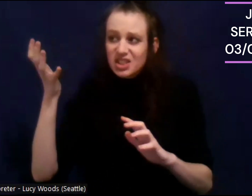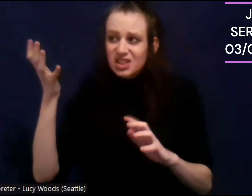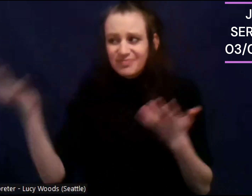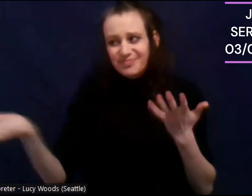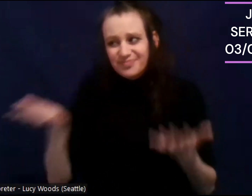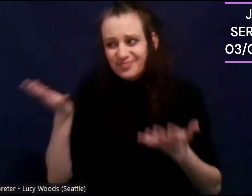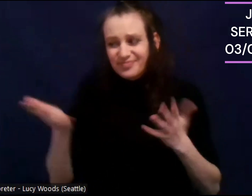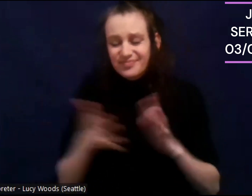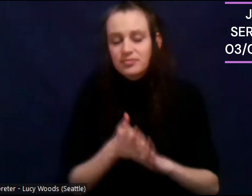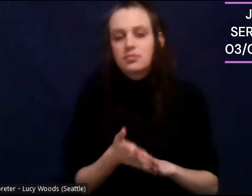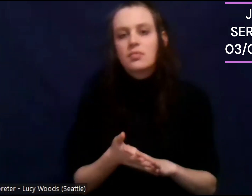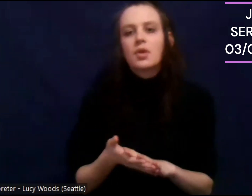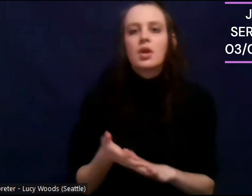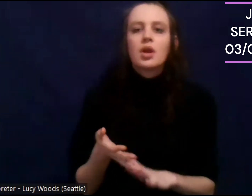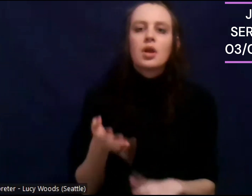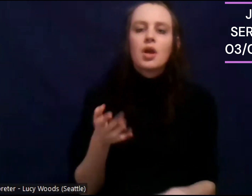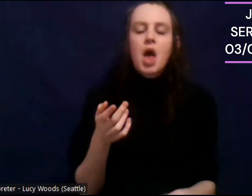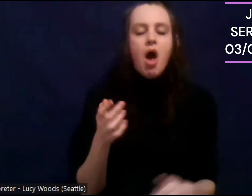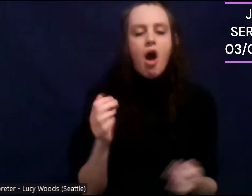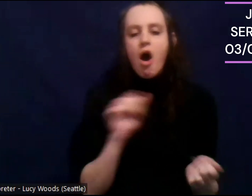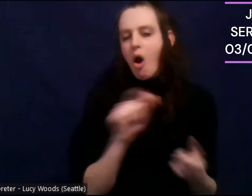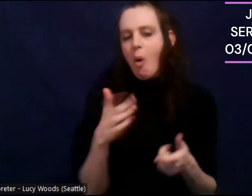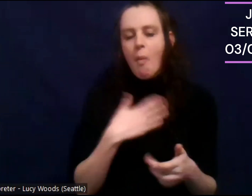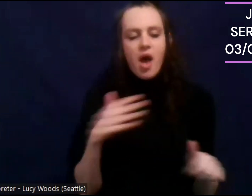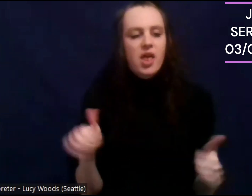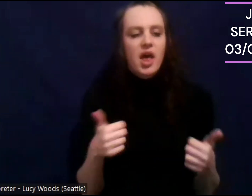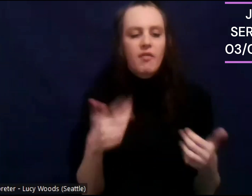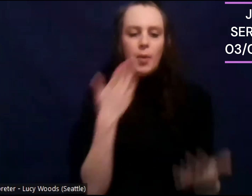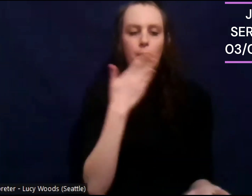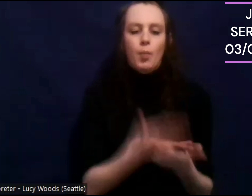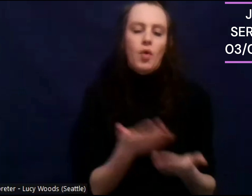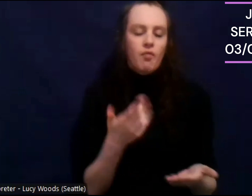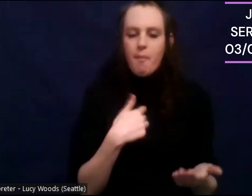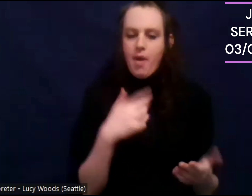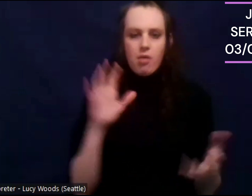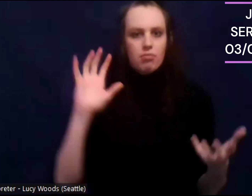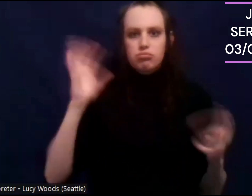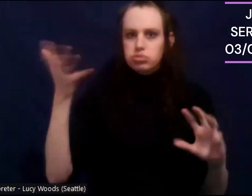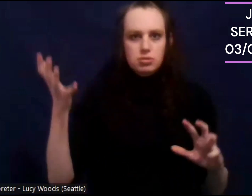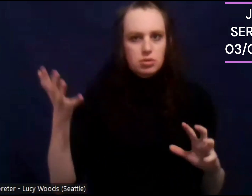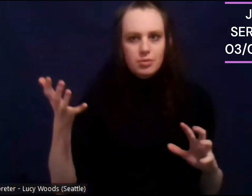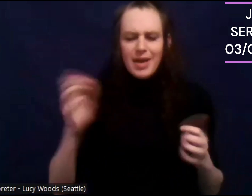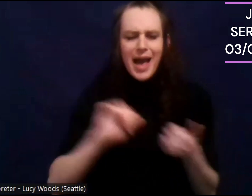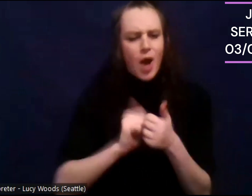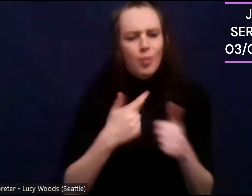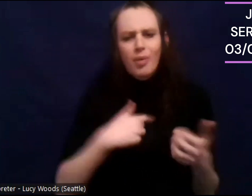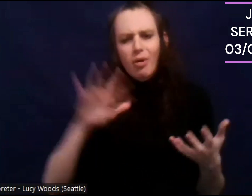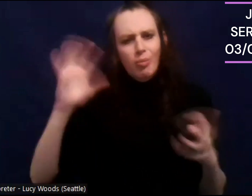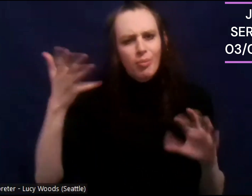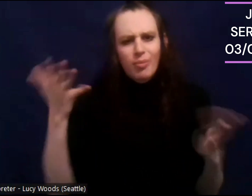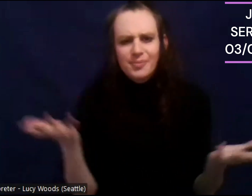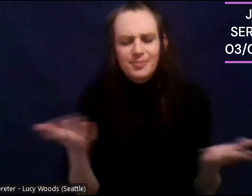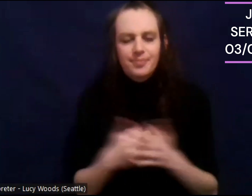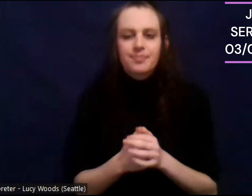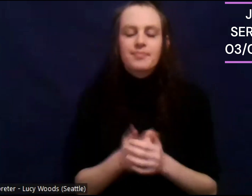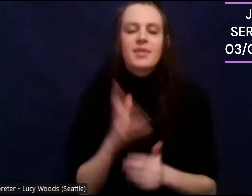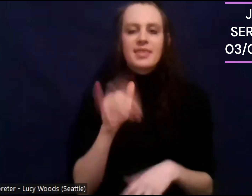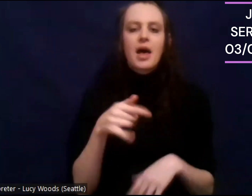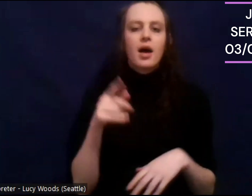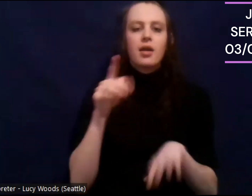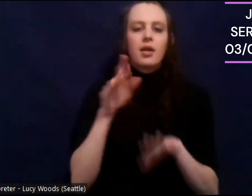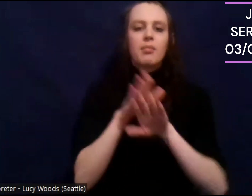No matter all the stuff that I had done in my life that proved the unmanageability, how am I truly unmanageable? And it's that delusional